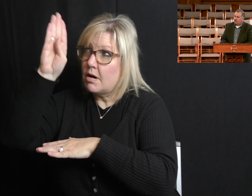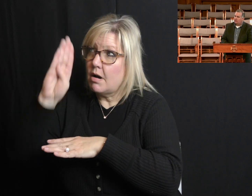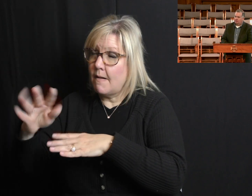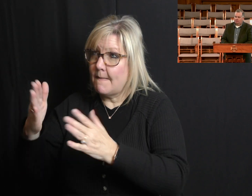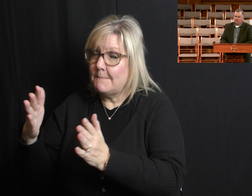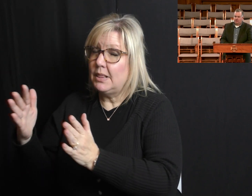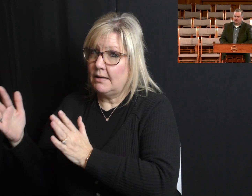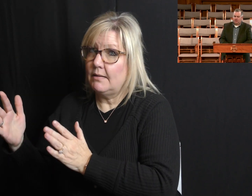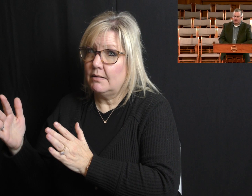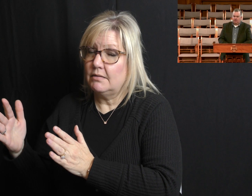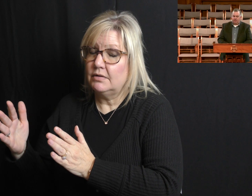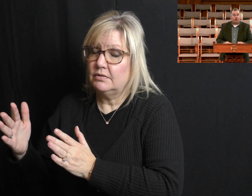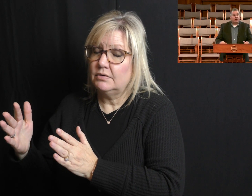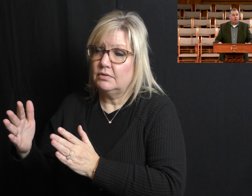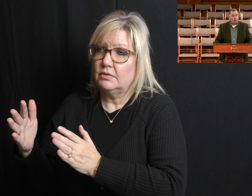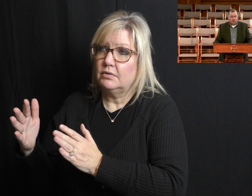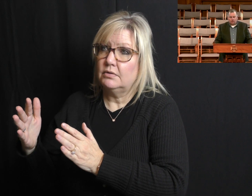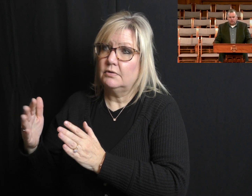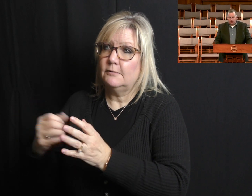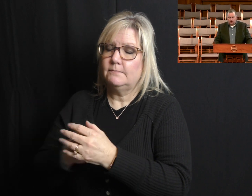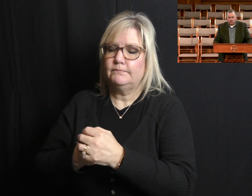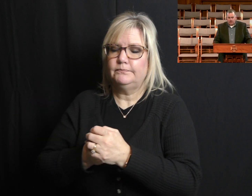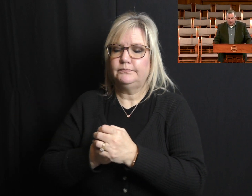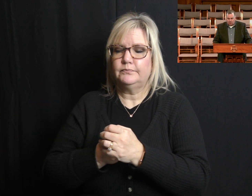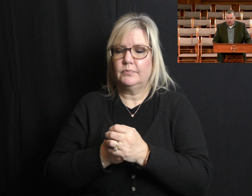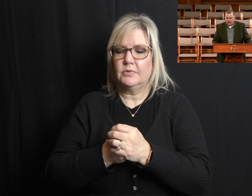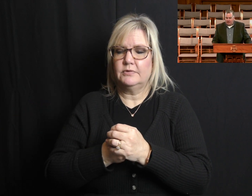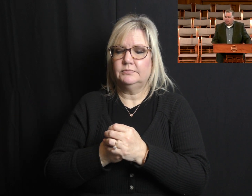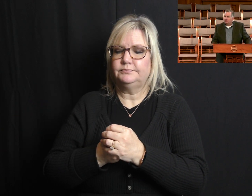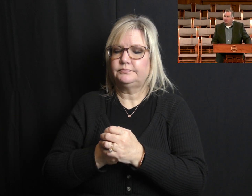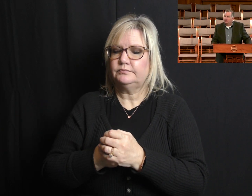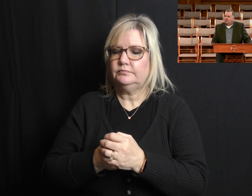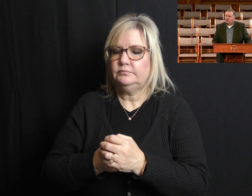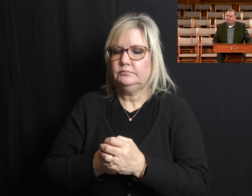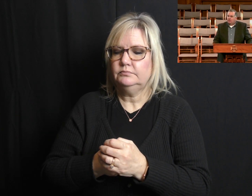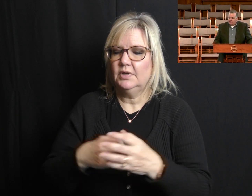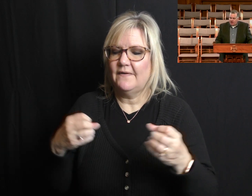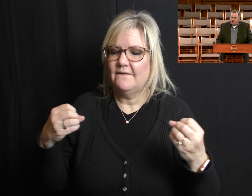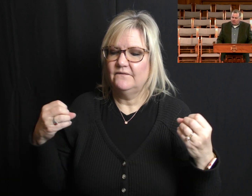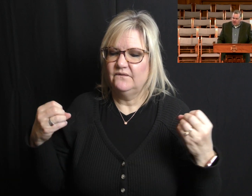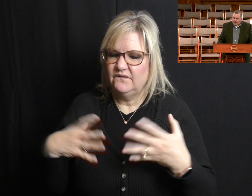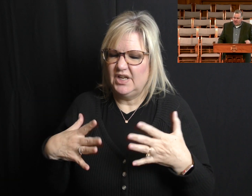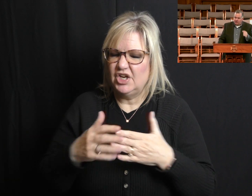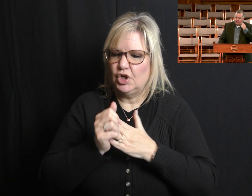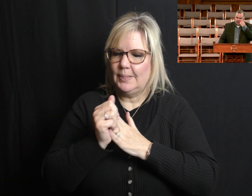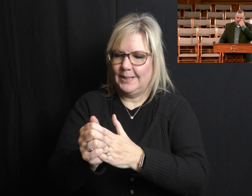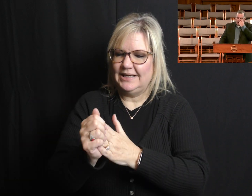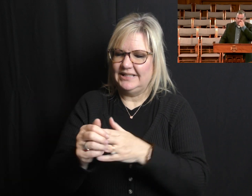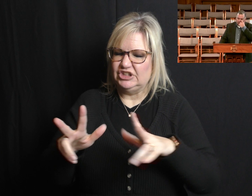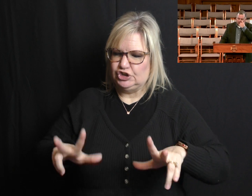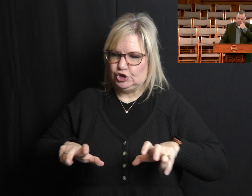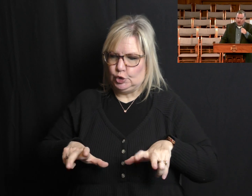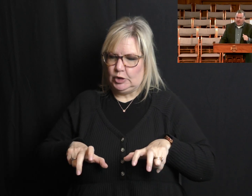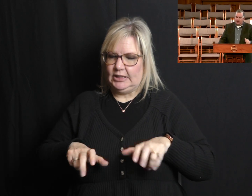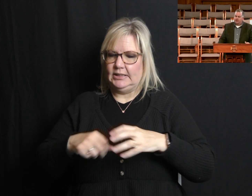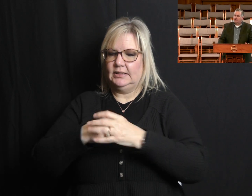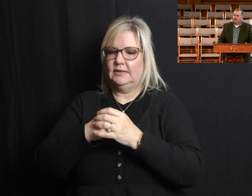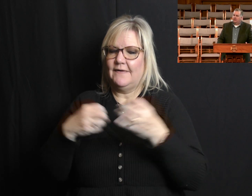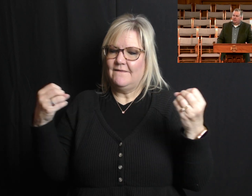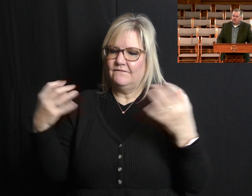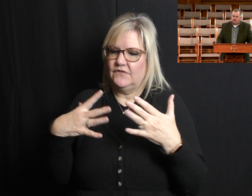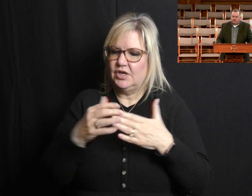God's praise. Fear ignores God's plan. Fear feeds our personal